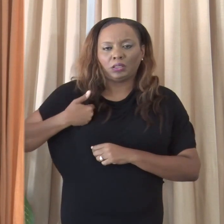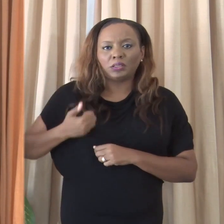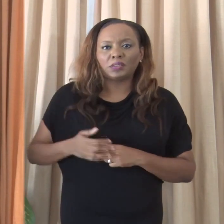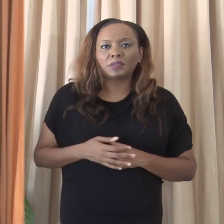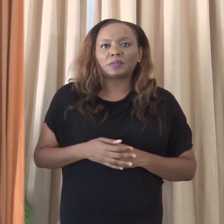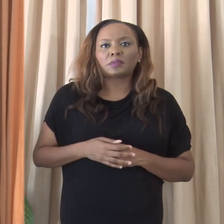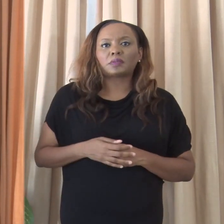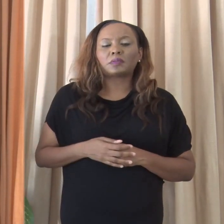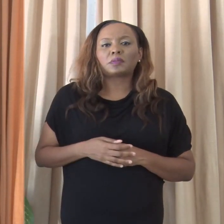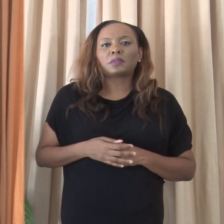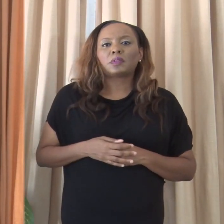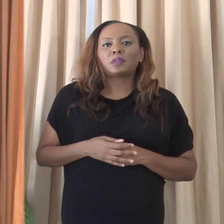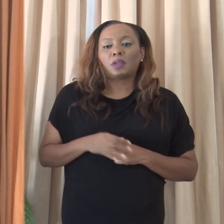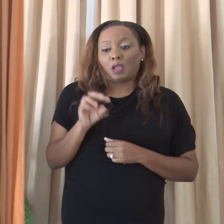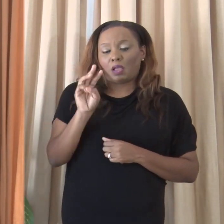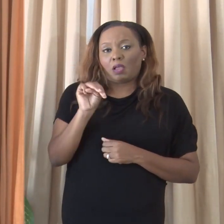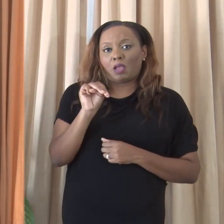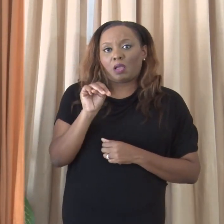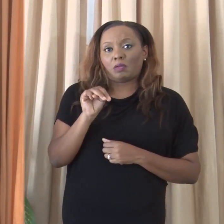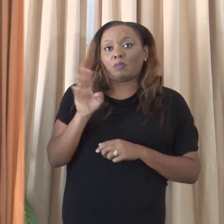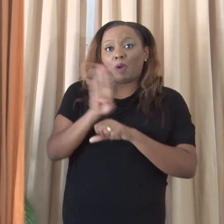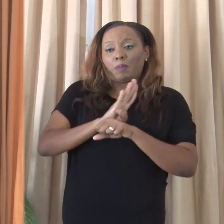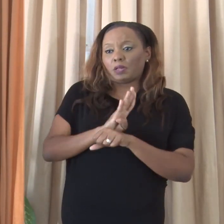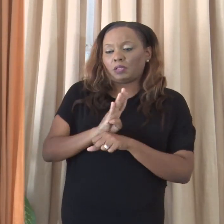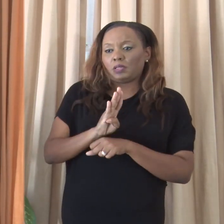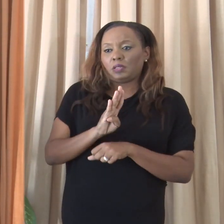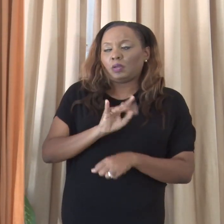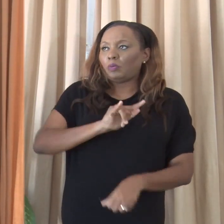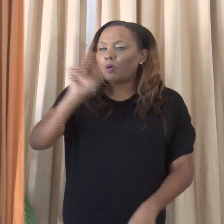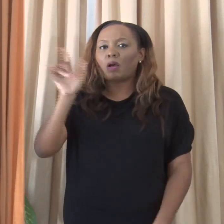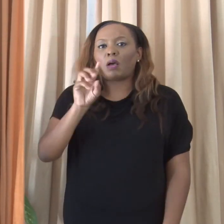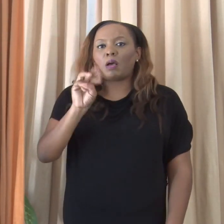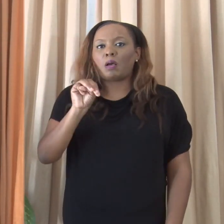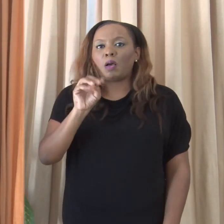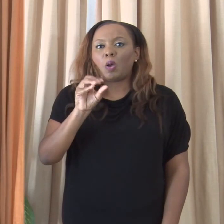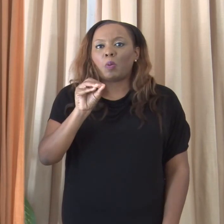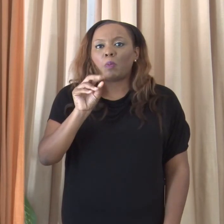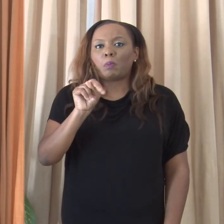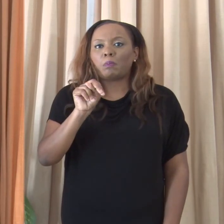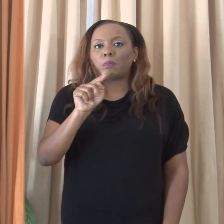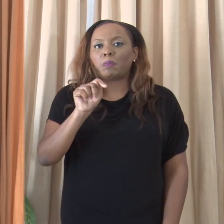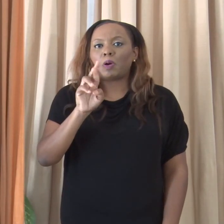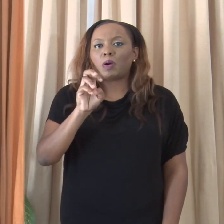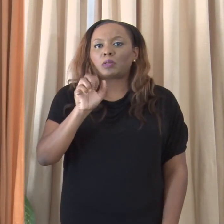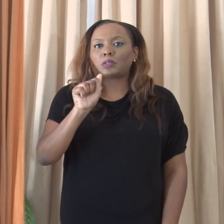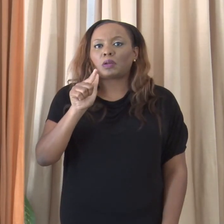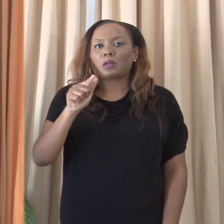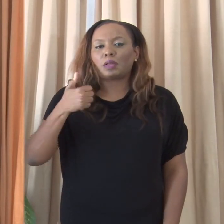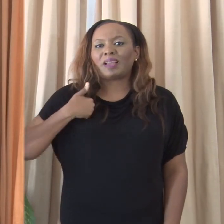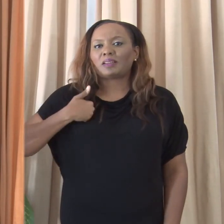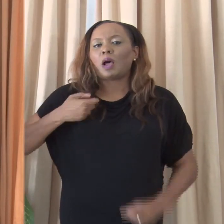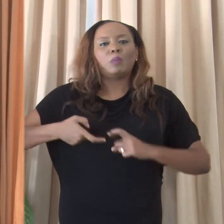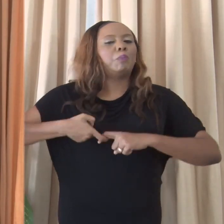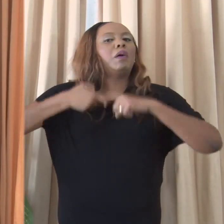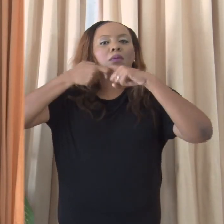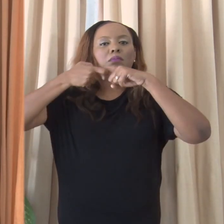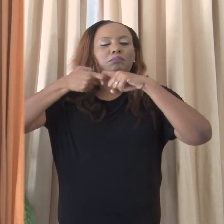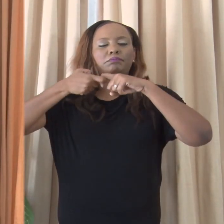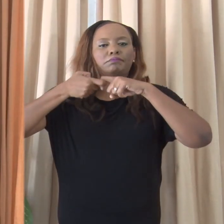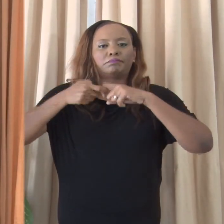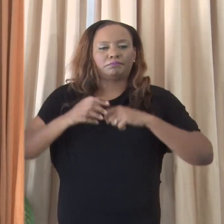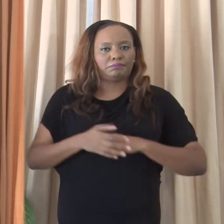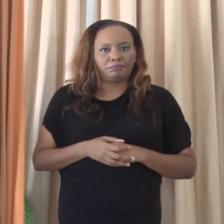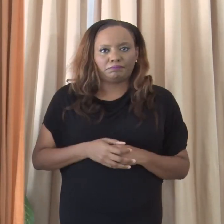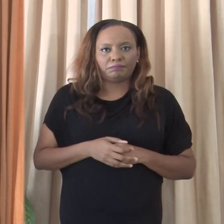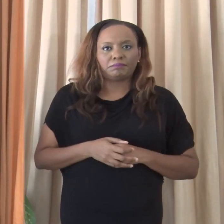The Montreal flight has been suspended. Barbados-Montreal flight has been suspended with effect from yesterday. I want to